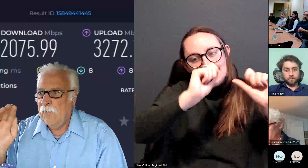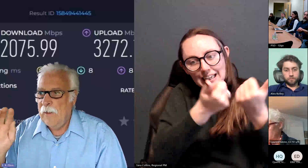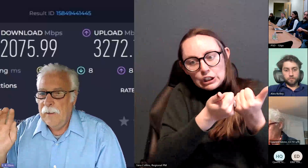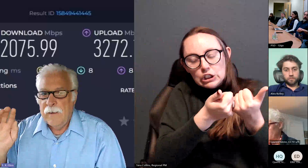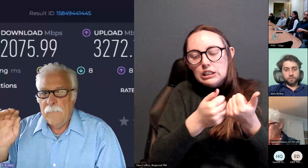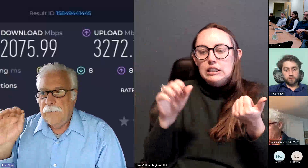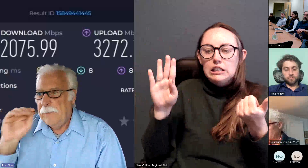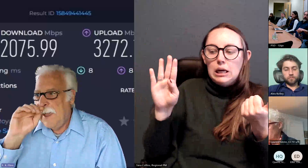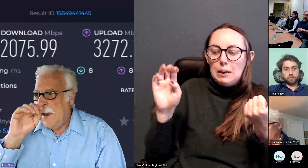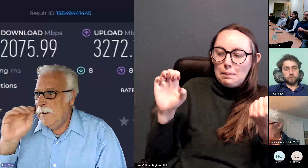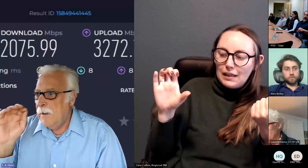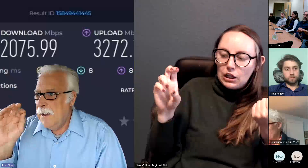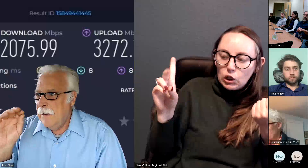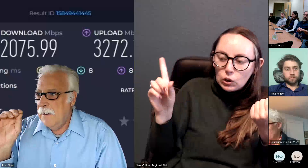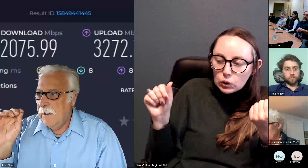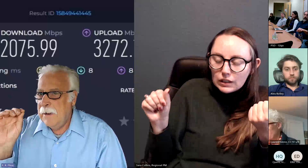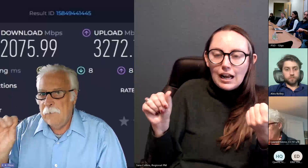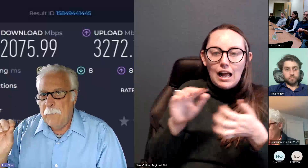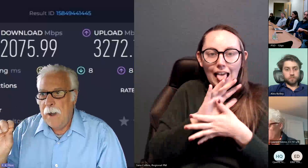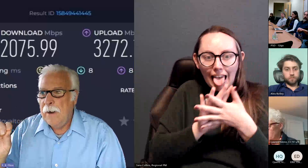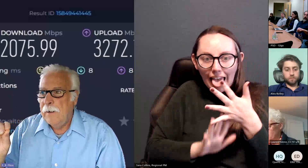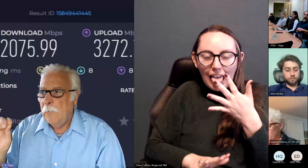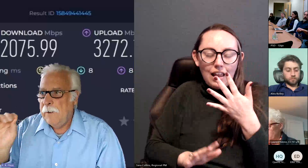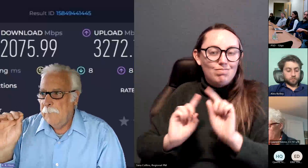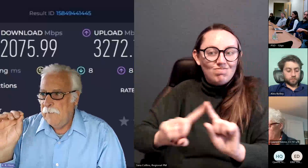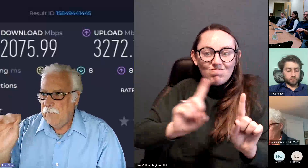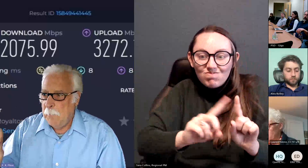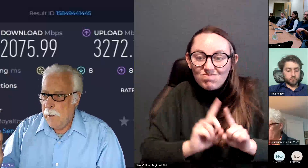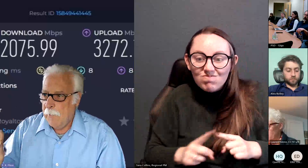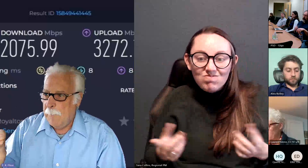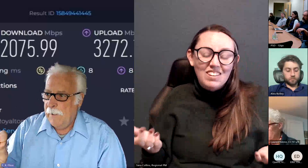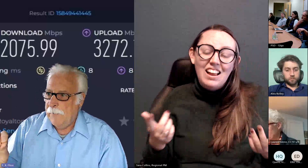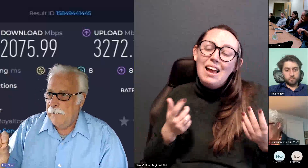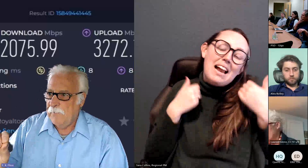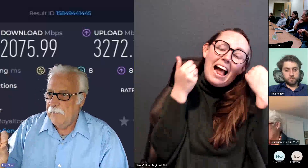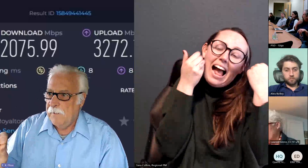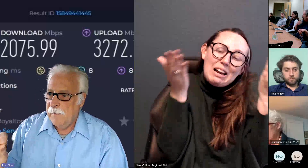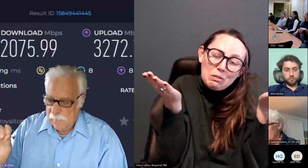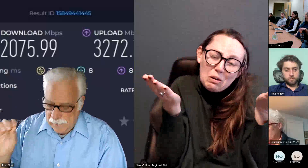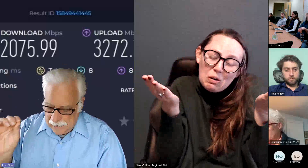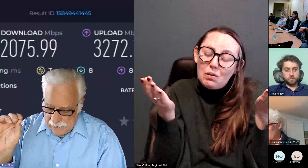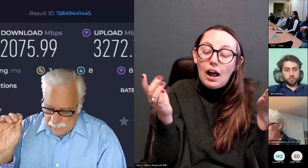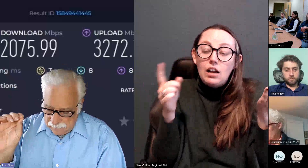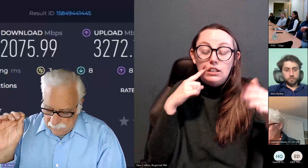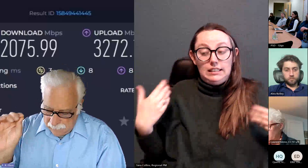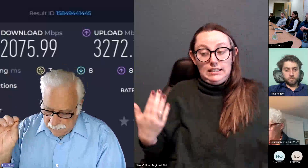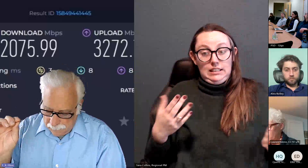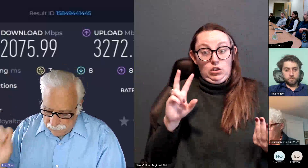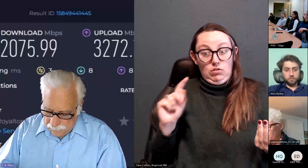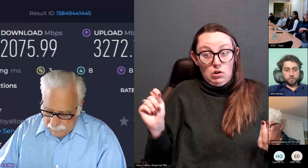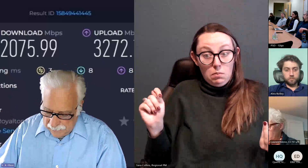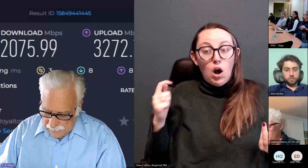know. I just think that in Vermont we can be smarter about this,